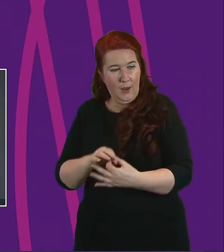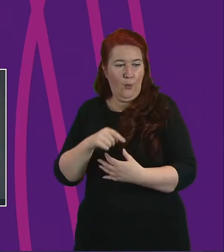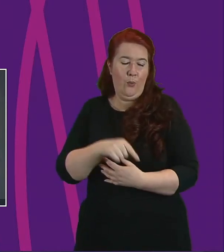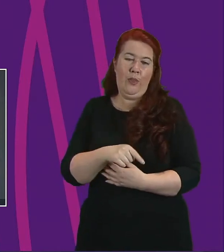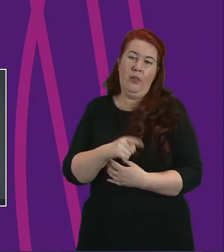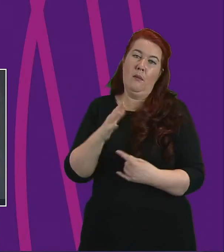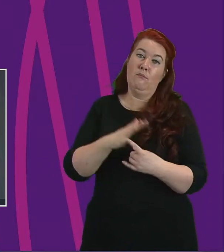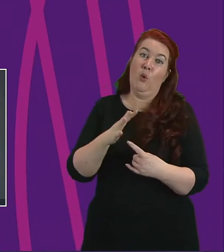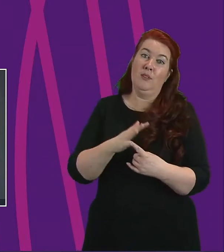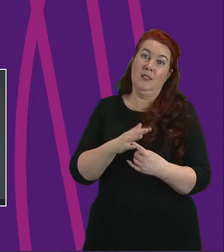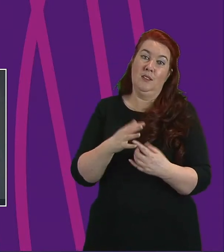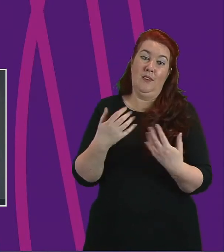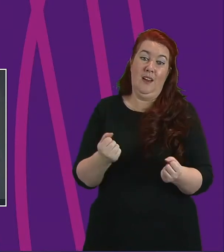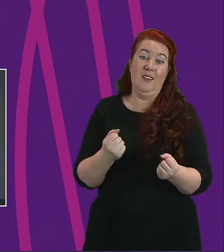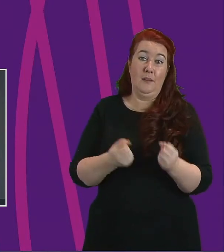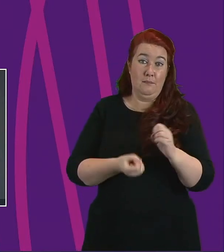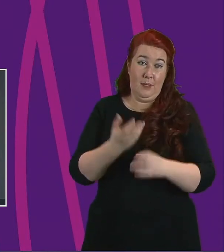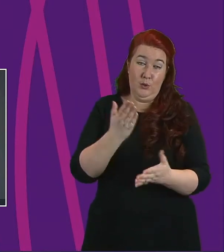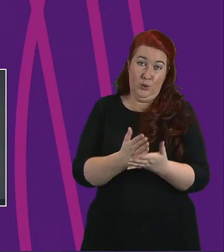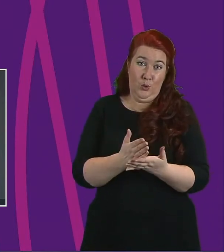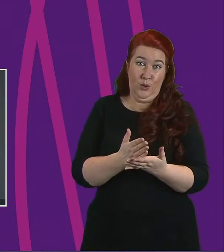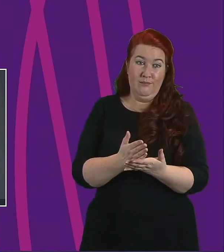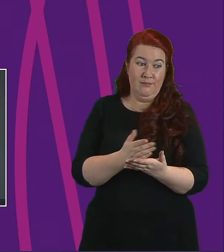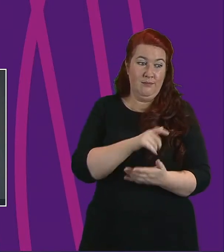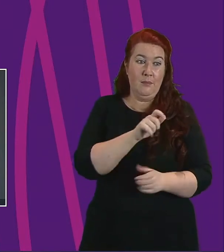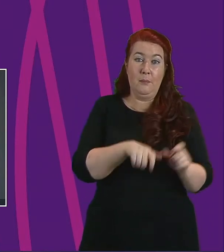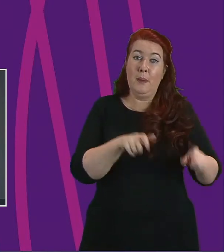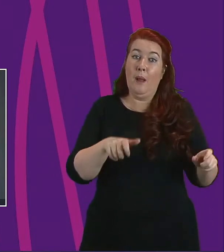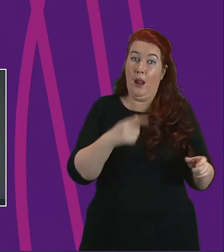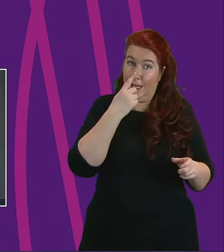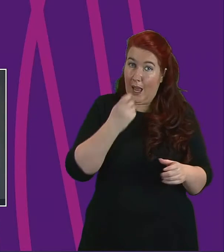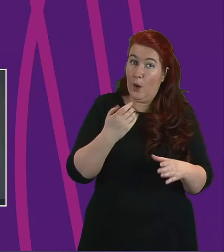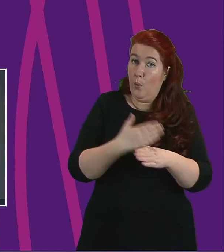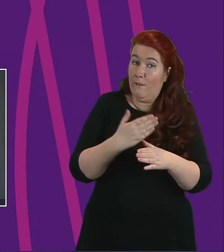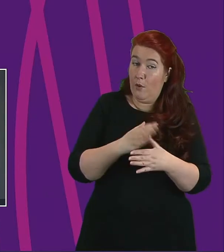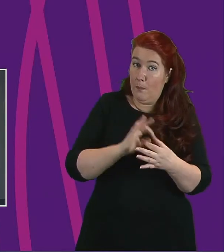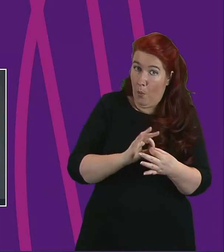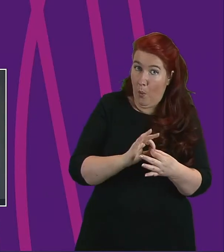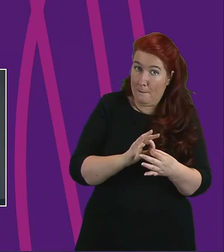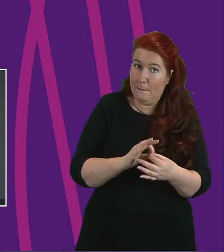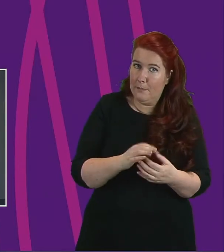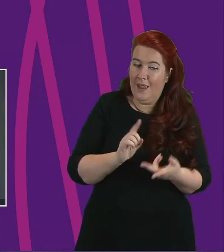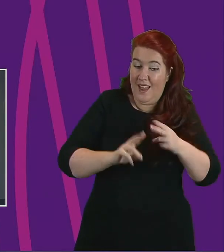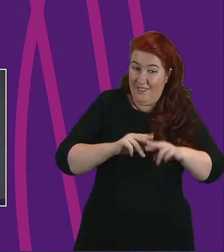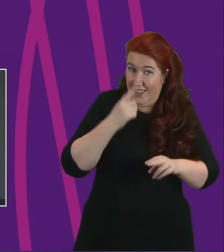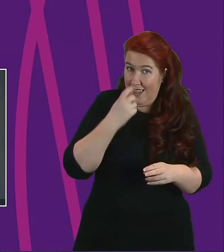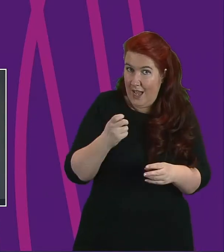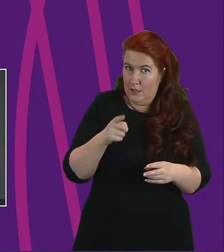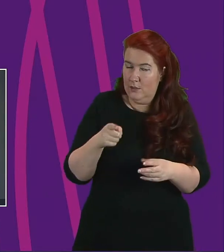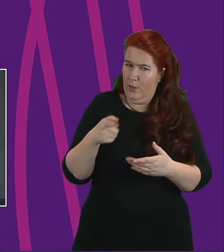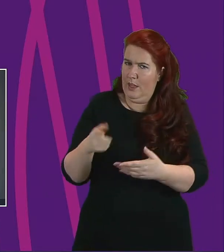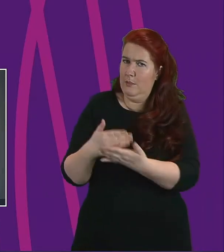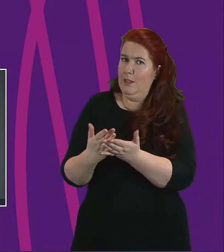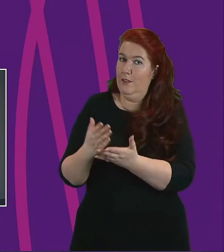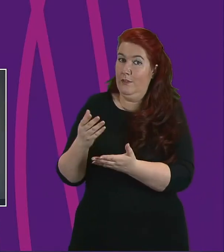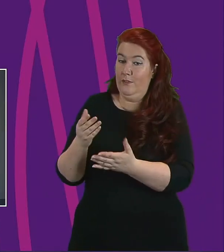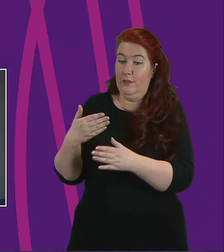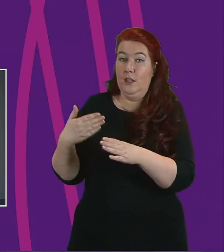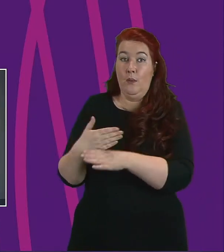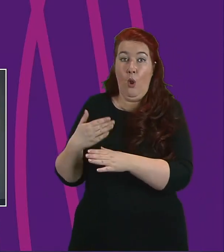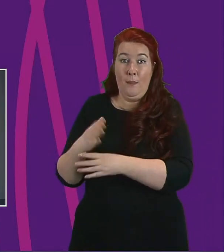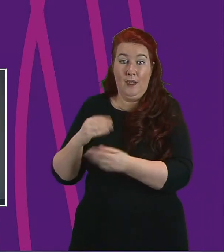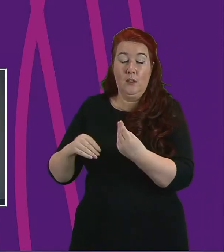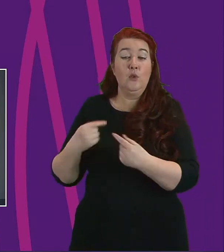of ensuring that people work from home where they are able to do so. So the Economy Secretary and